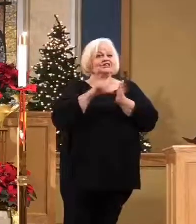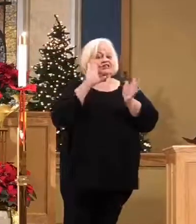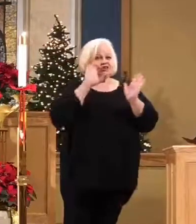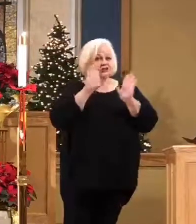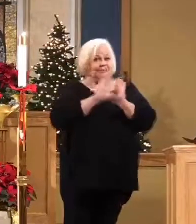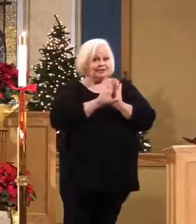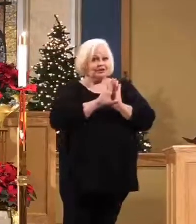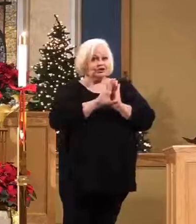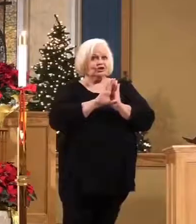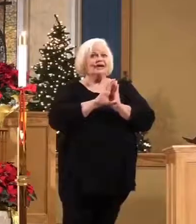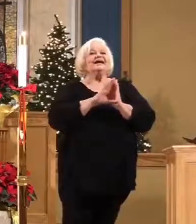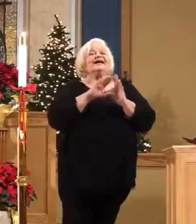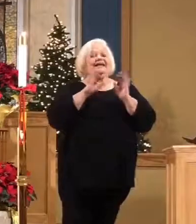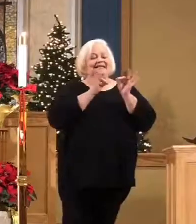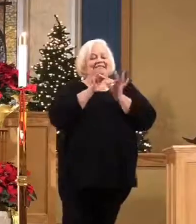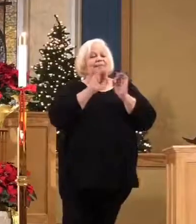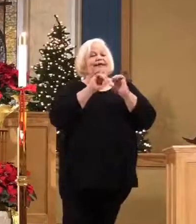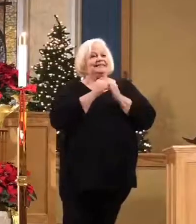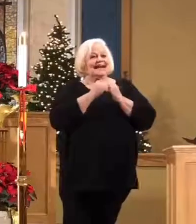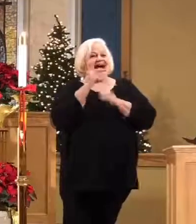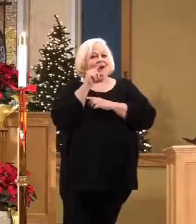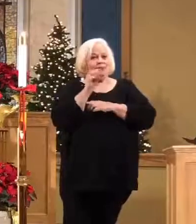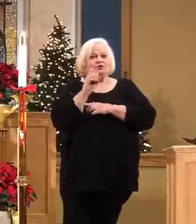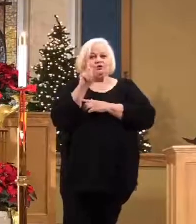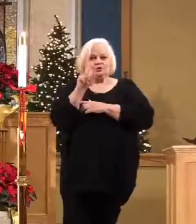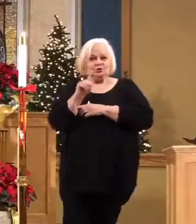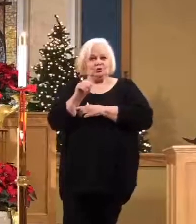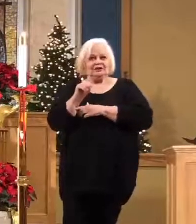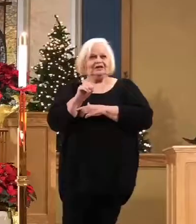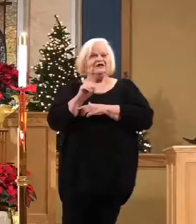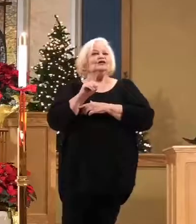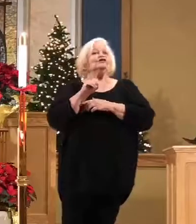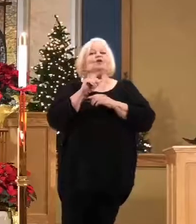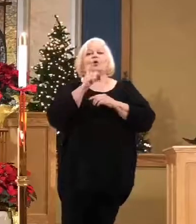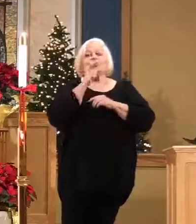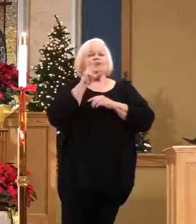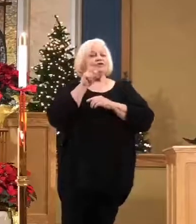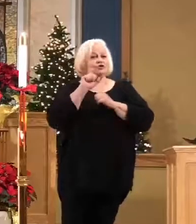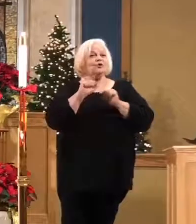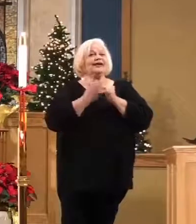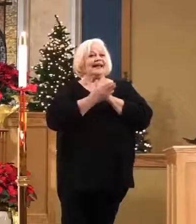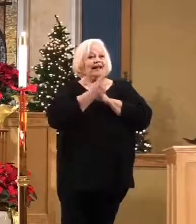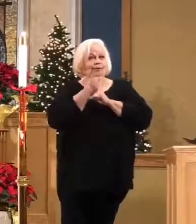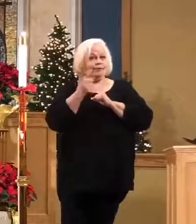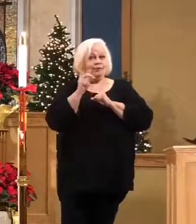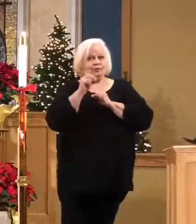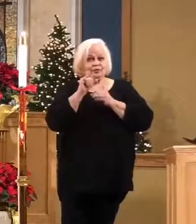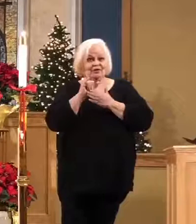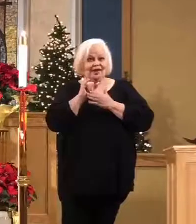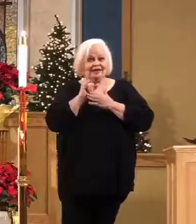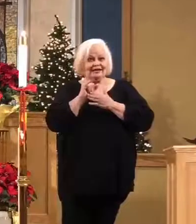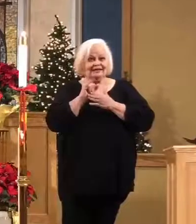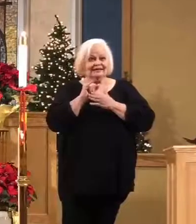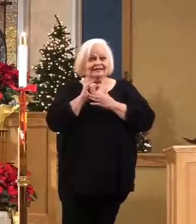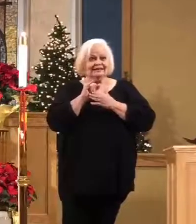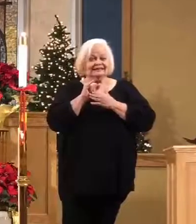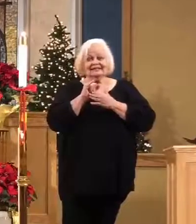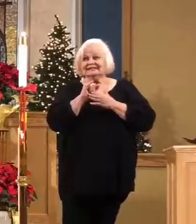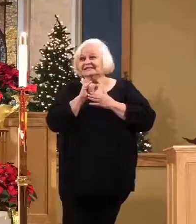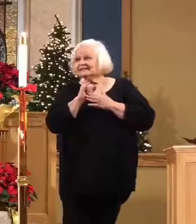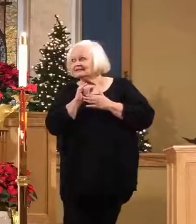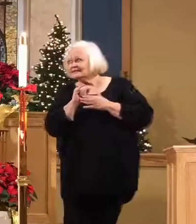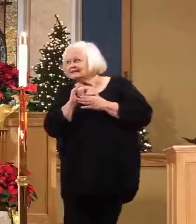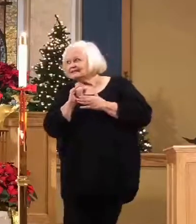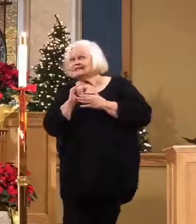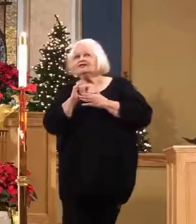back it's had the how-tos. And so whoever it is can help you do that. And so there'll be at the exits, you should be able to grab